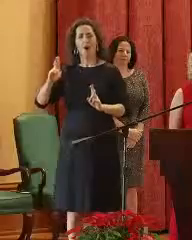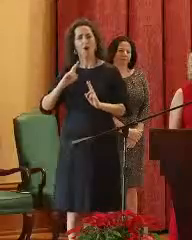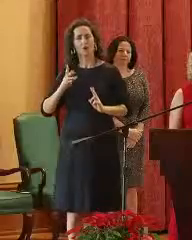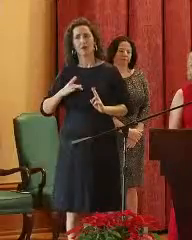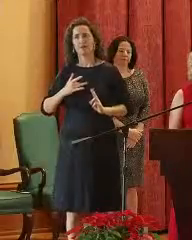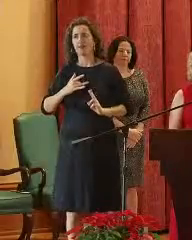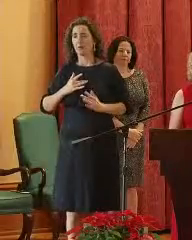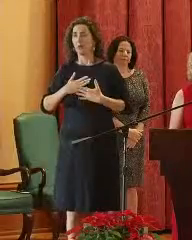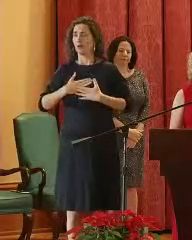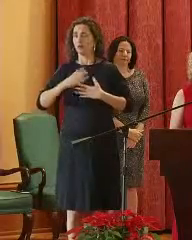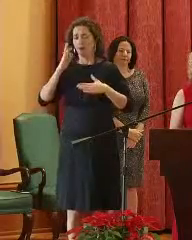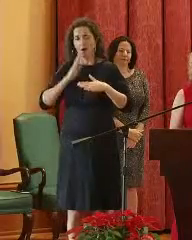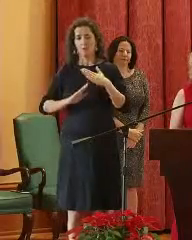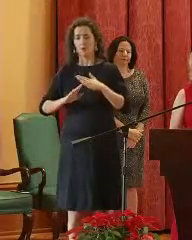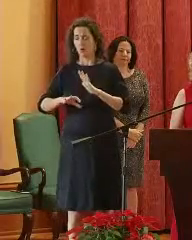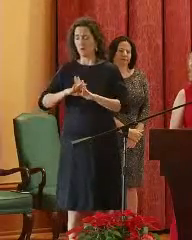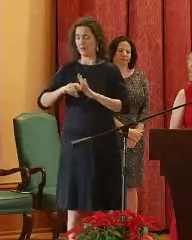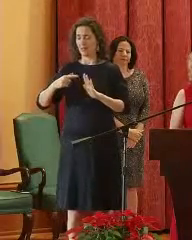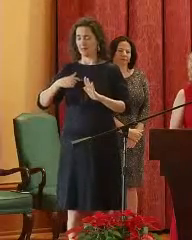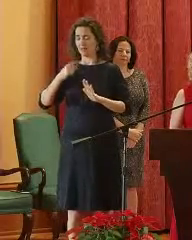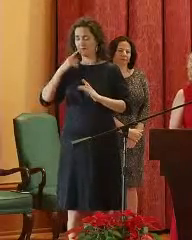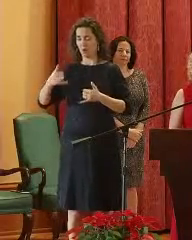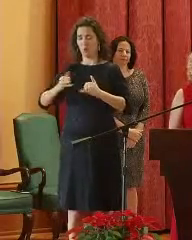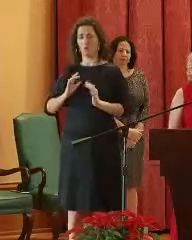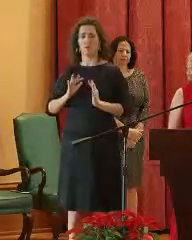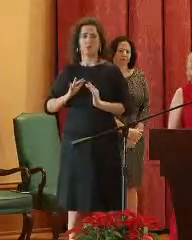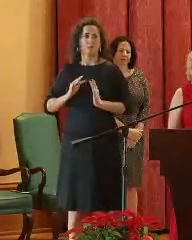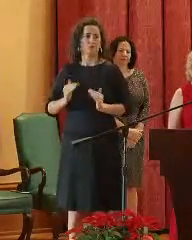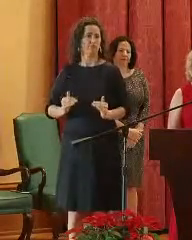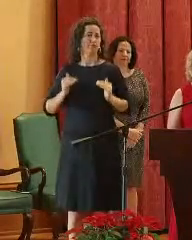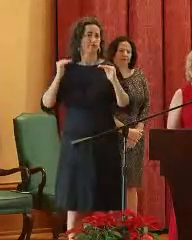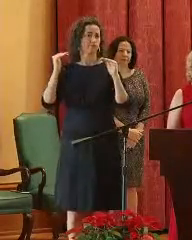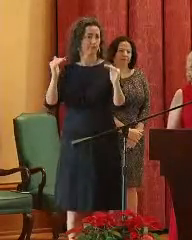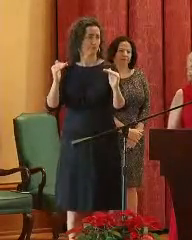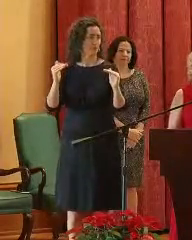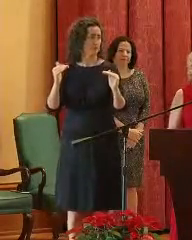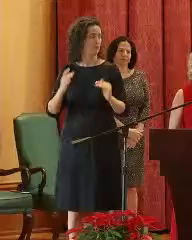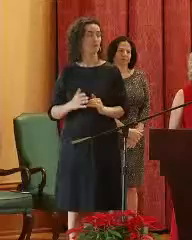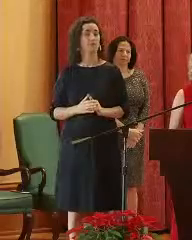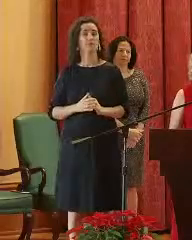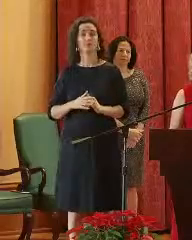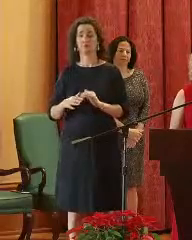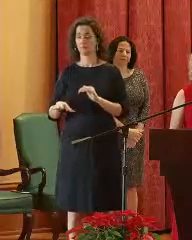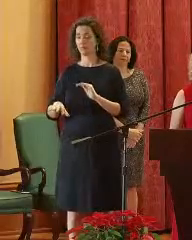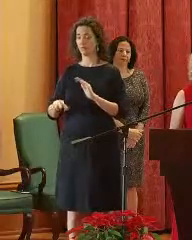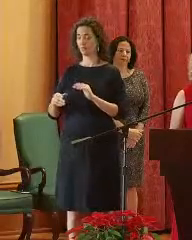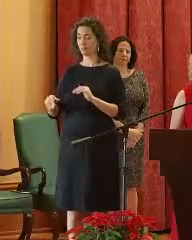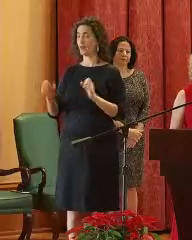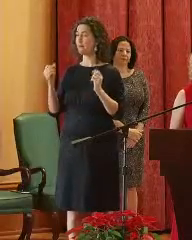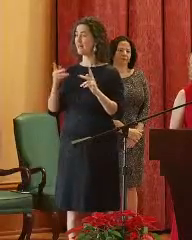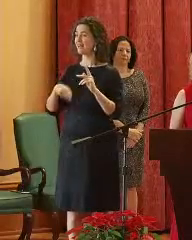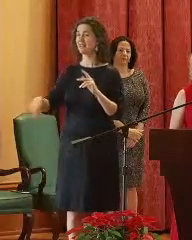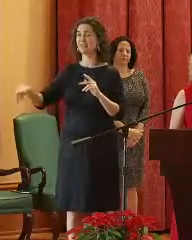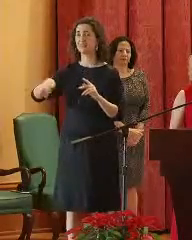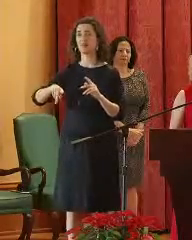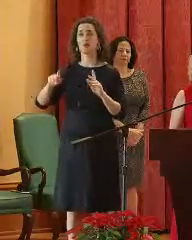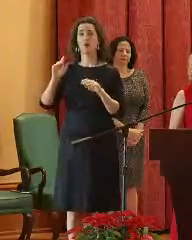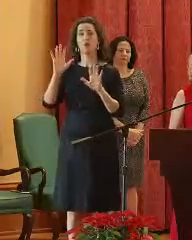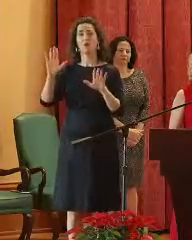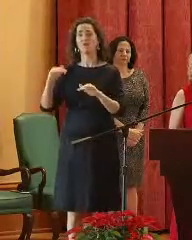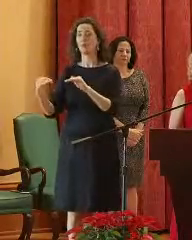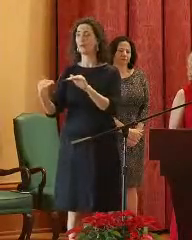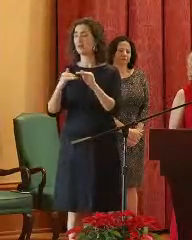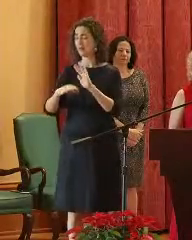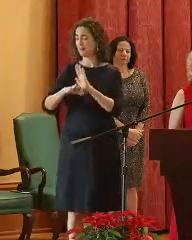have been chosen to receive such a prestigious award, especially to have been nominated and selected by so many of my wonderful